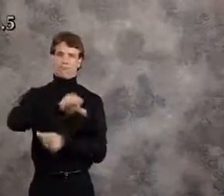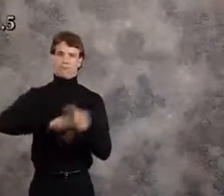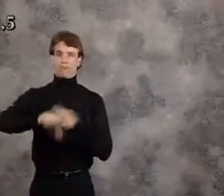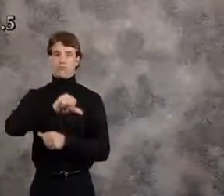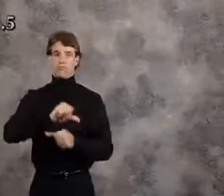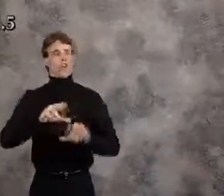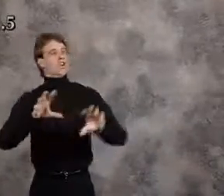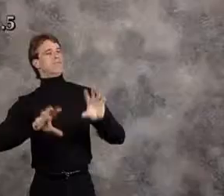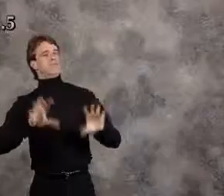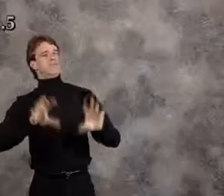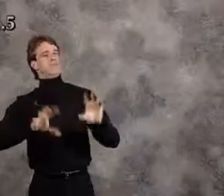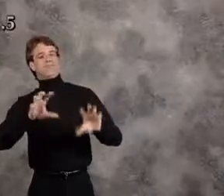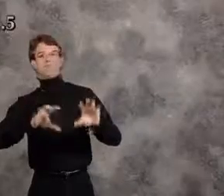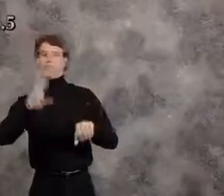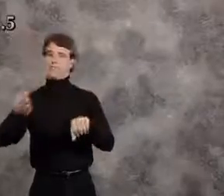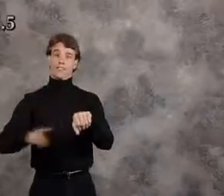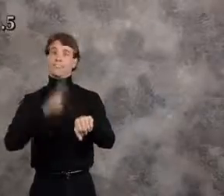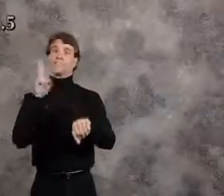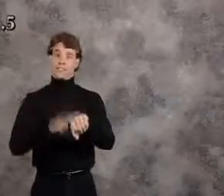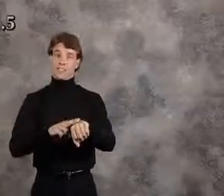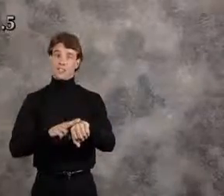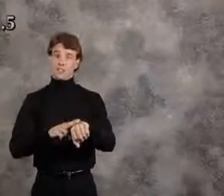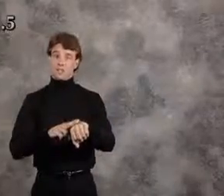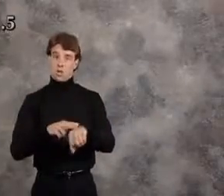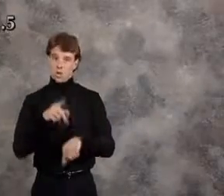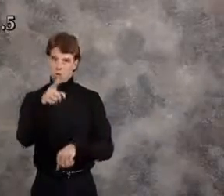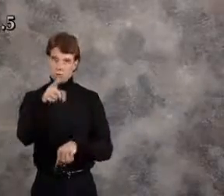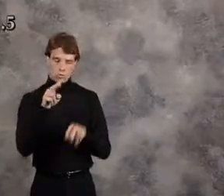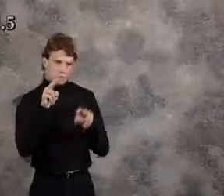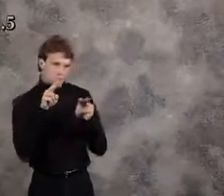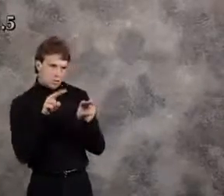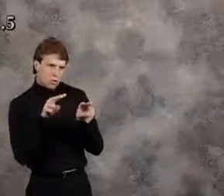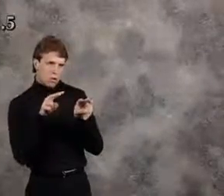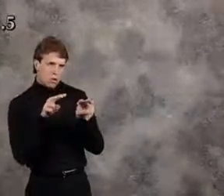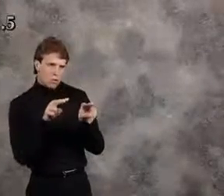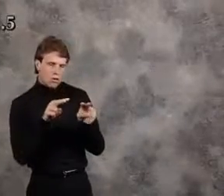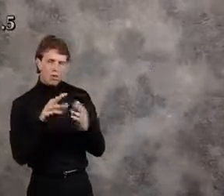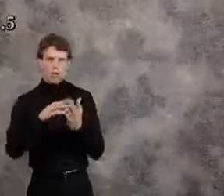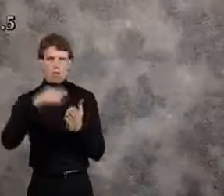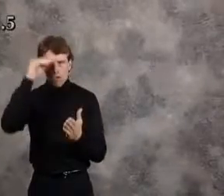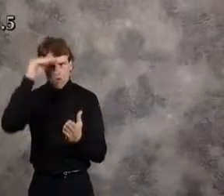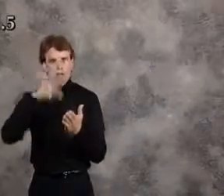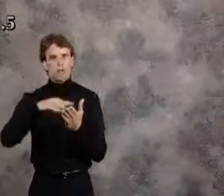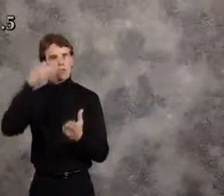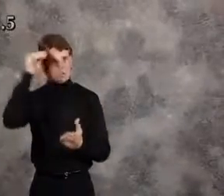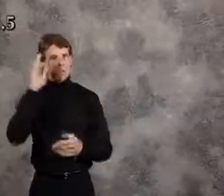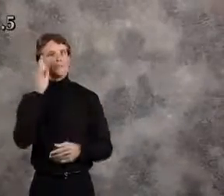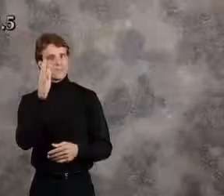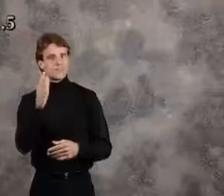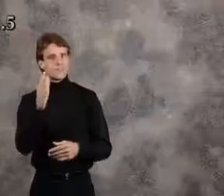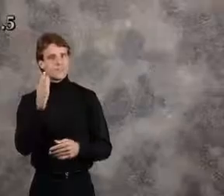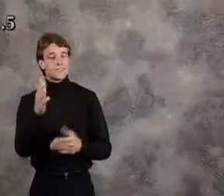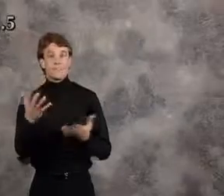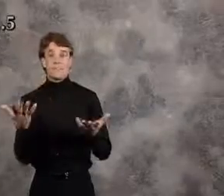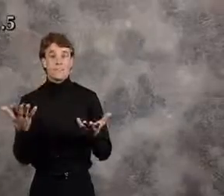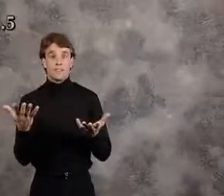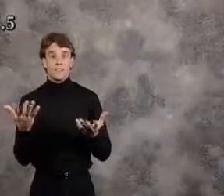As you watch this family's natural interaction and discourse, you will learn about